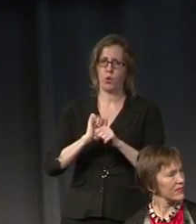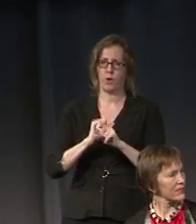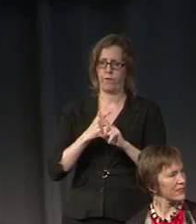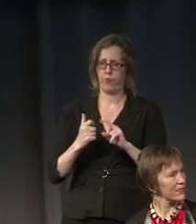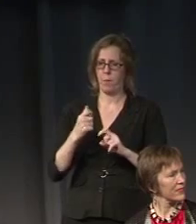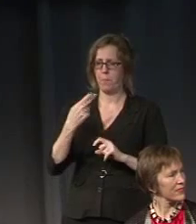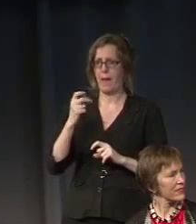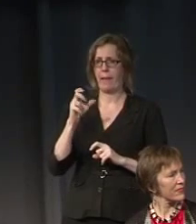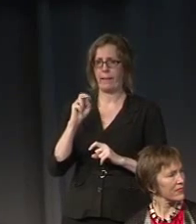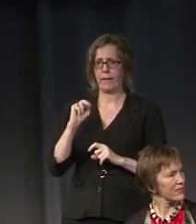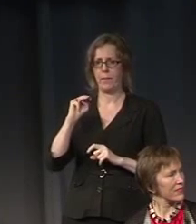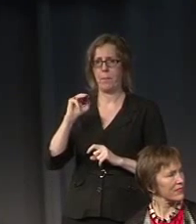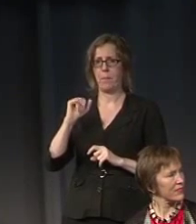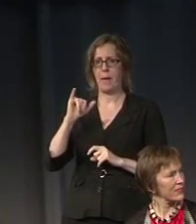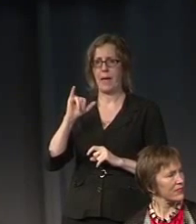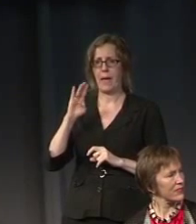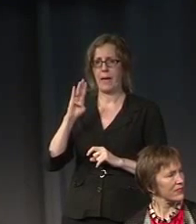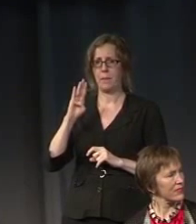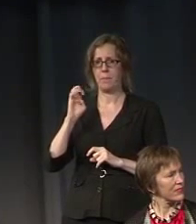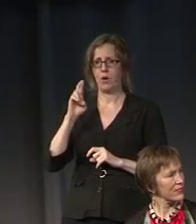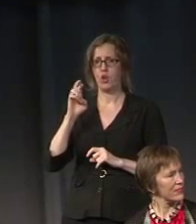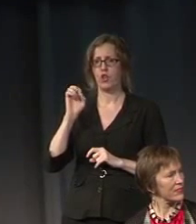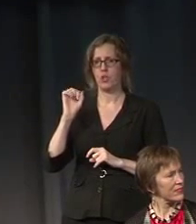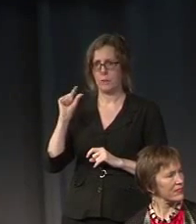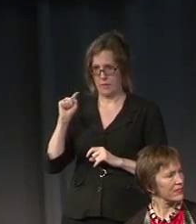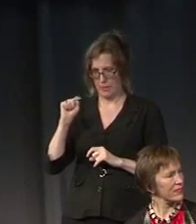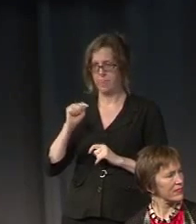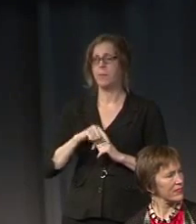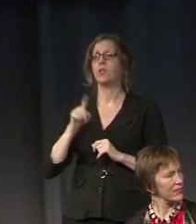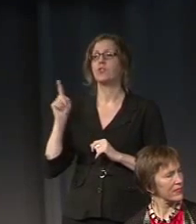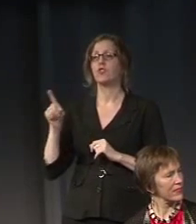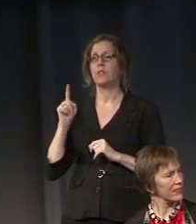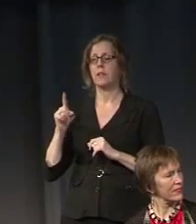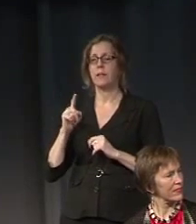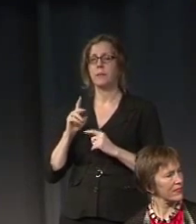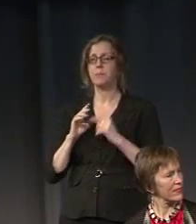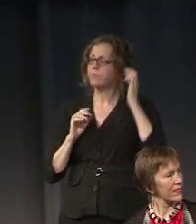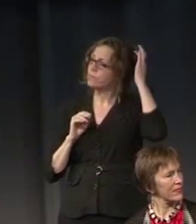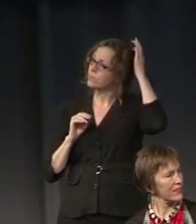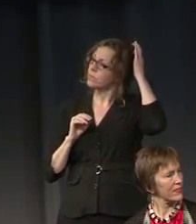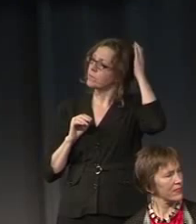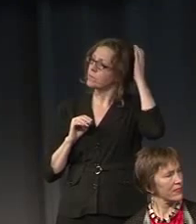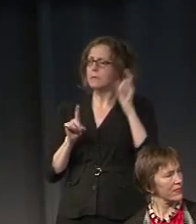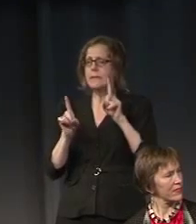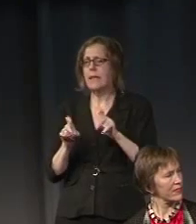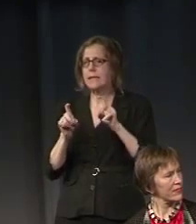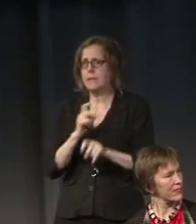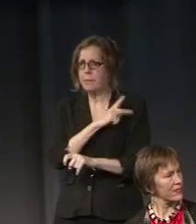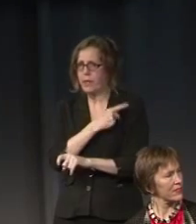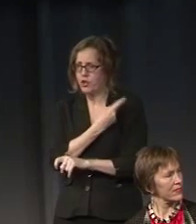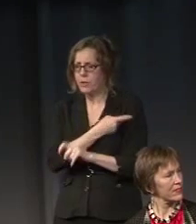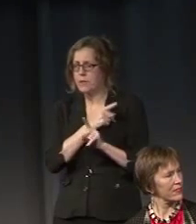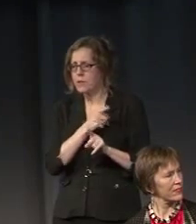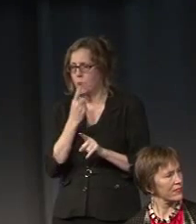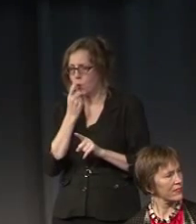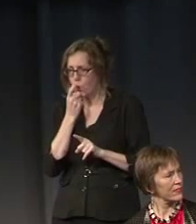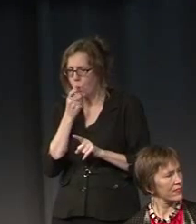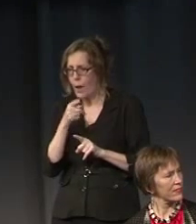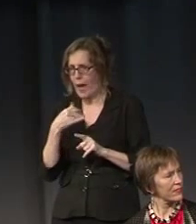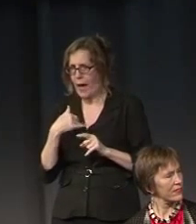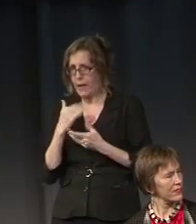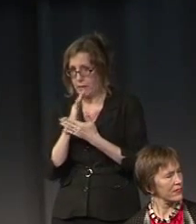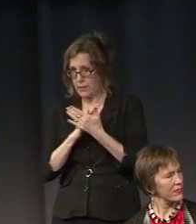brain stimulation in intractable depressed patients in whom she had identified particular